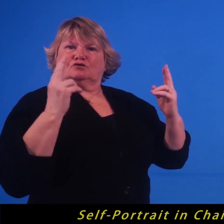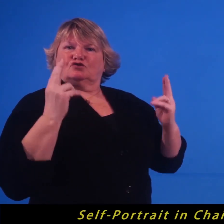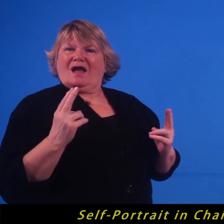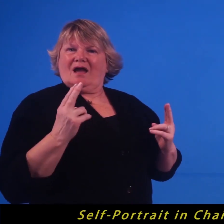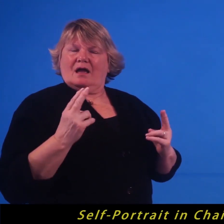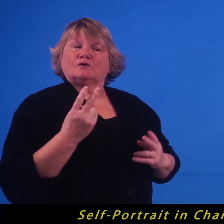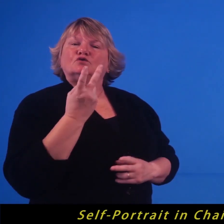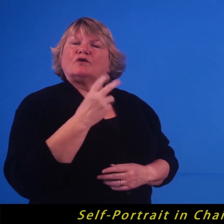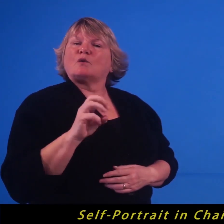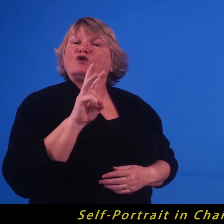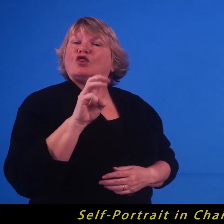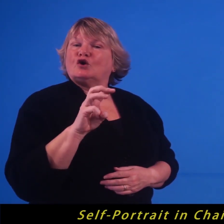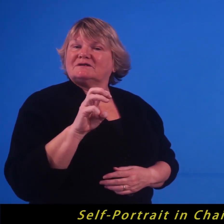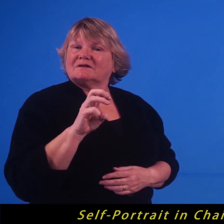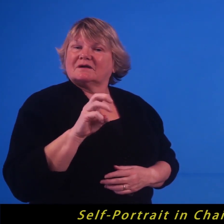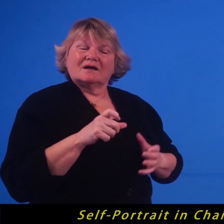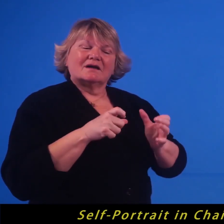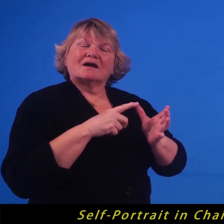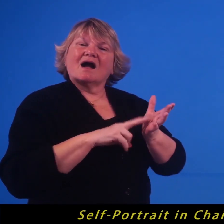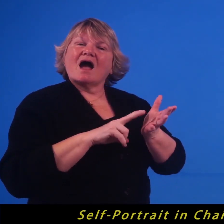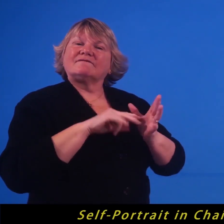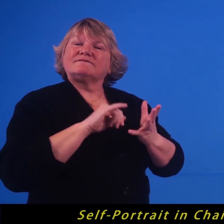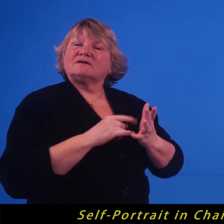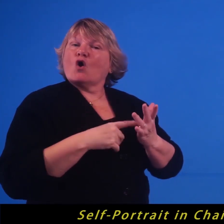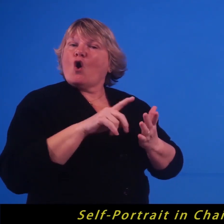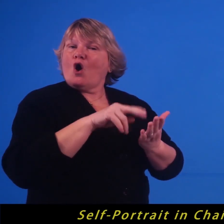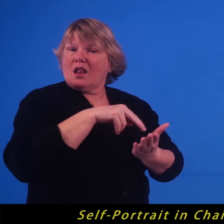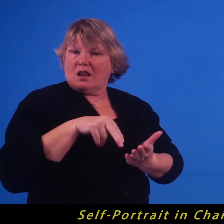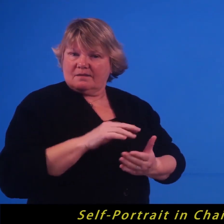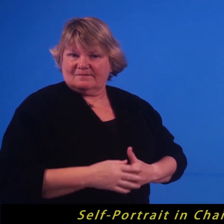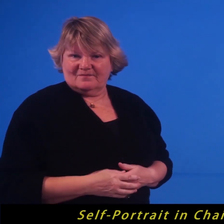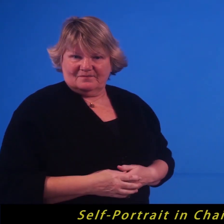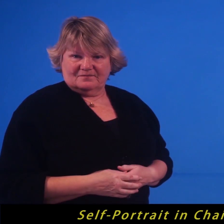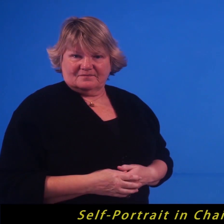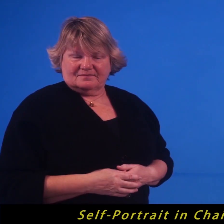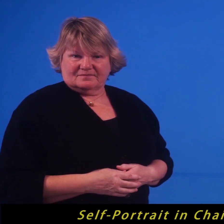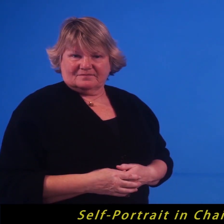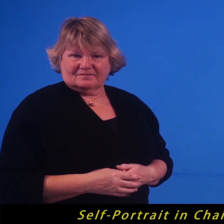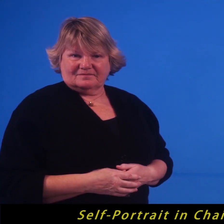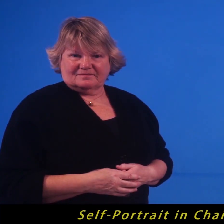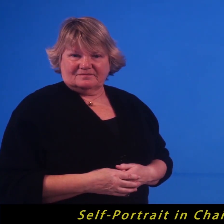Self-Portrait in Chair, 2013, oil on canvas.